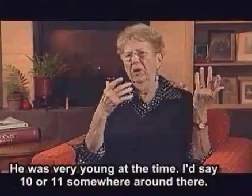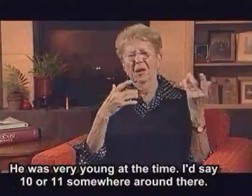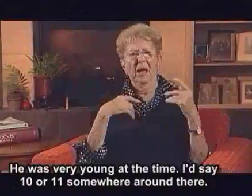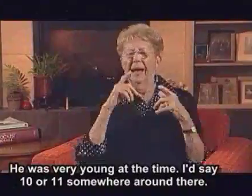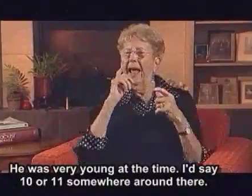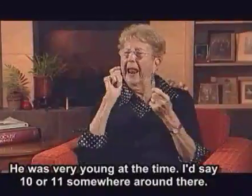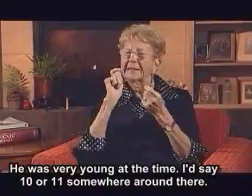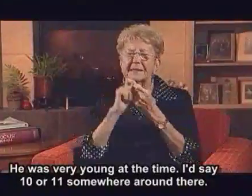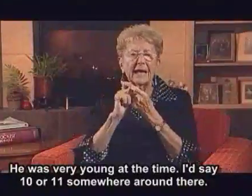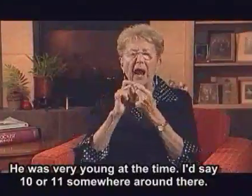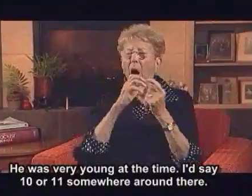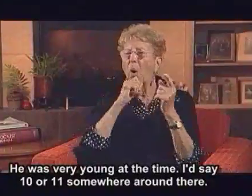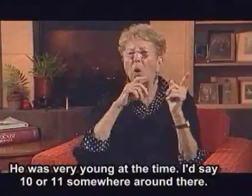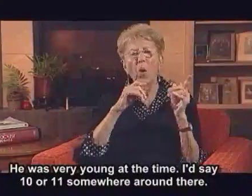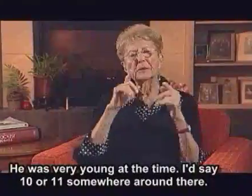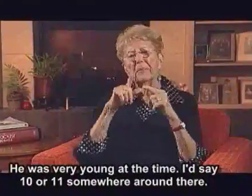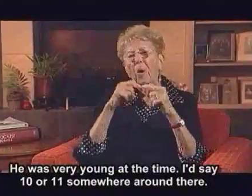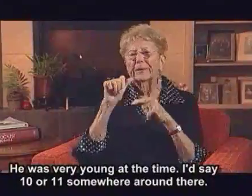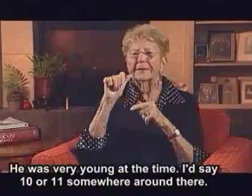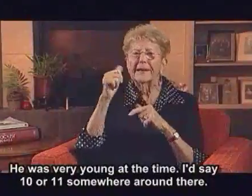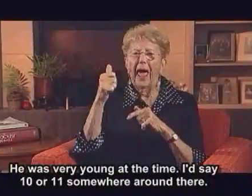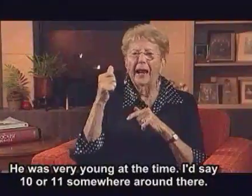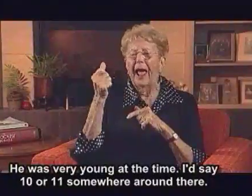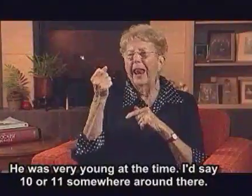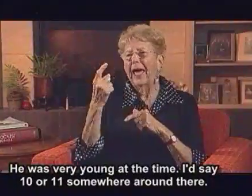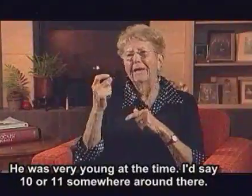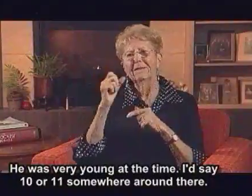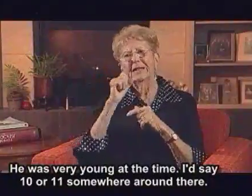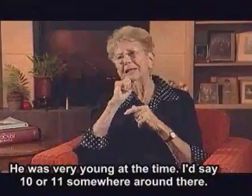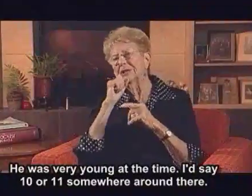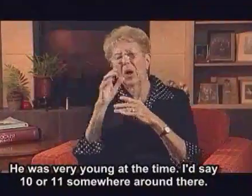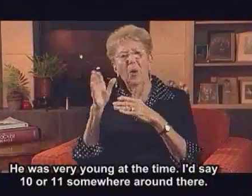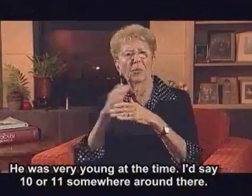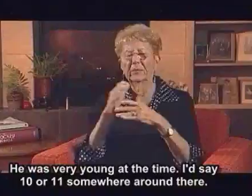time. I'd say maybe 10 or 11, somewhere around there.